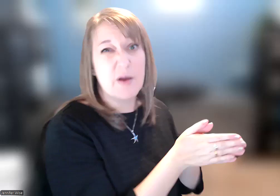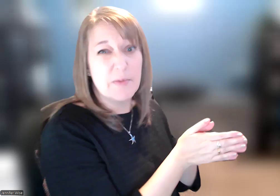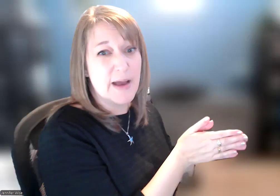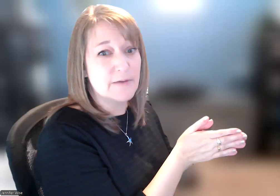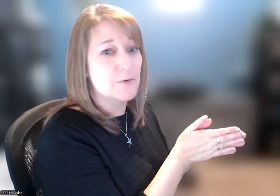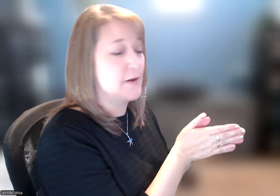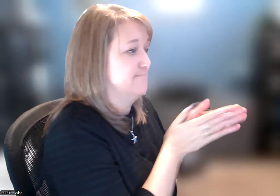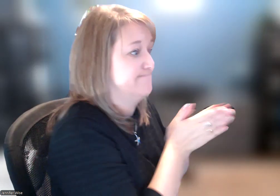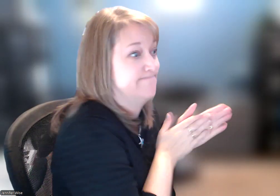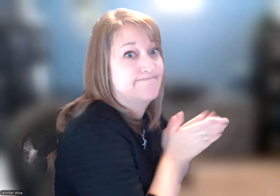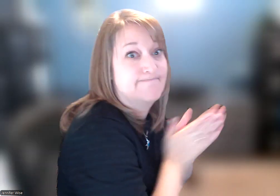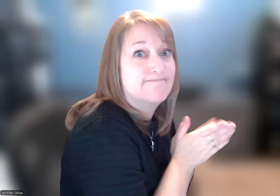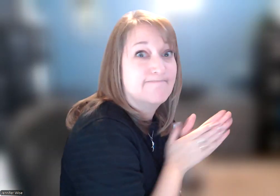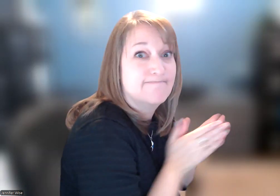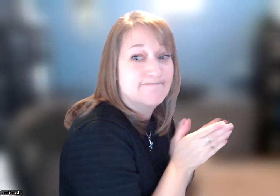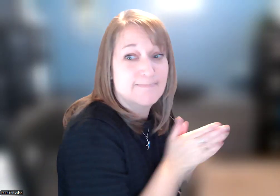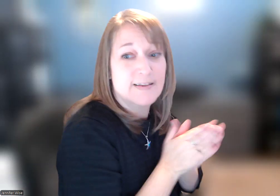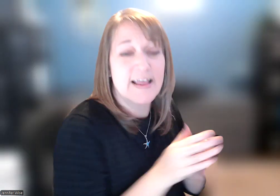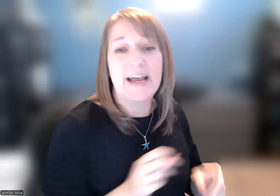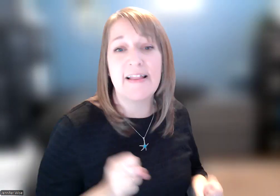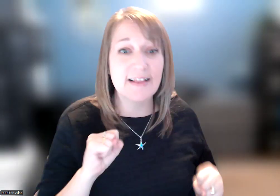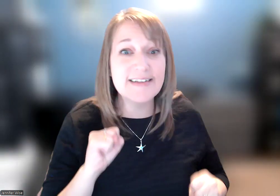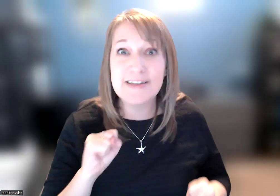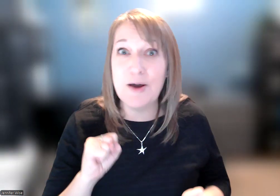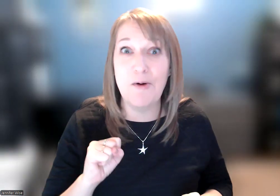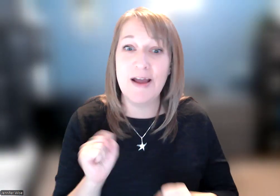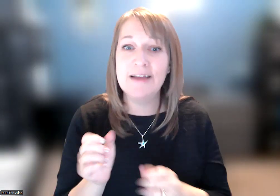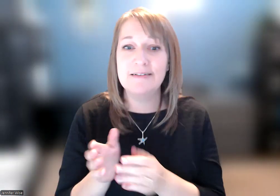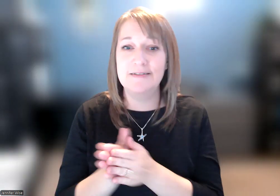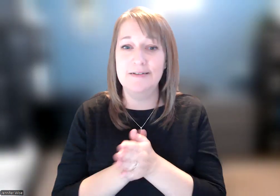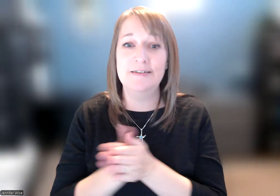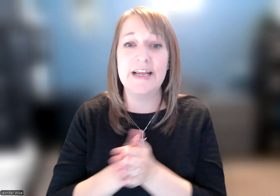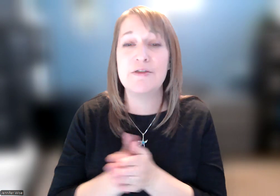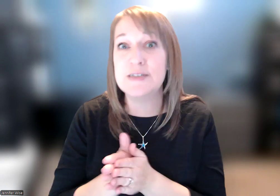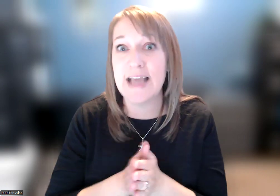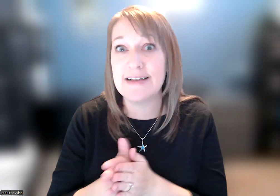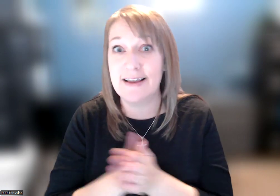them back and forth. Like, kind of like, let's go, right? Enthusiastic.